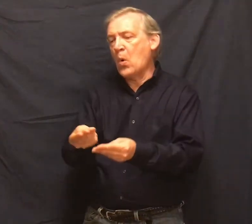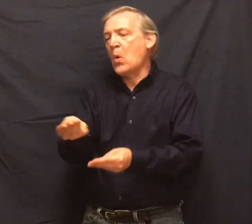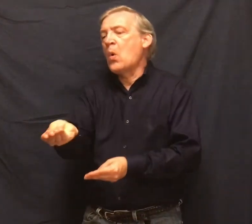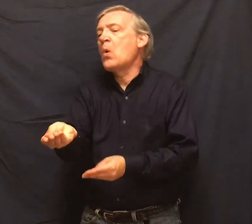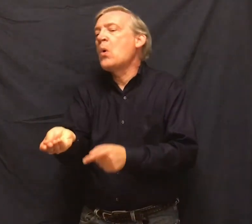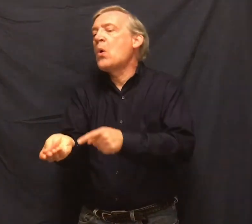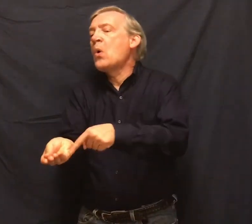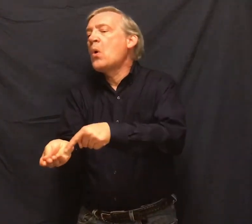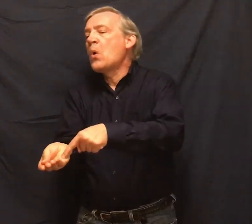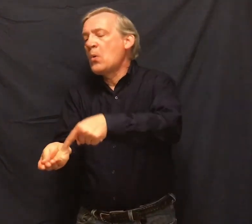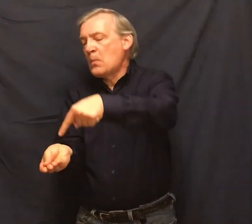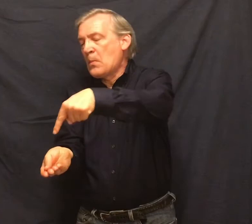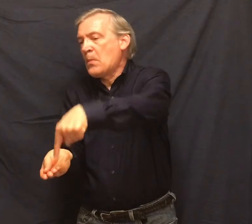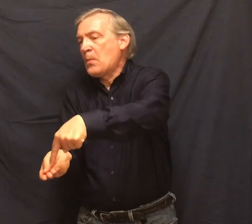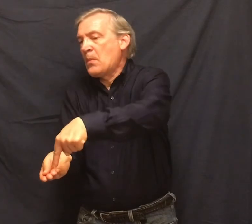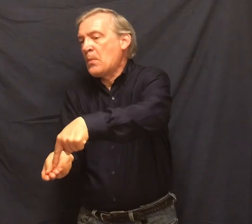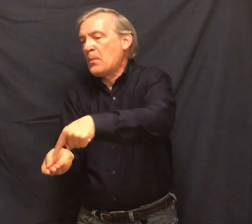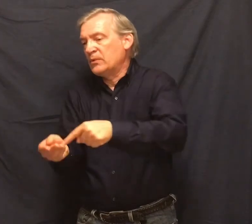He pointed out the letter with his forefinger.